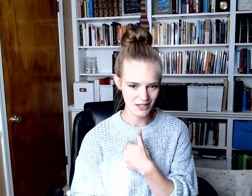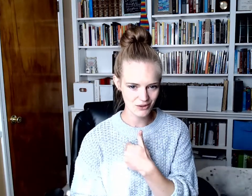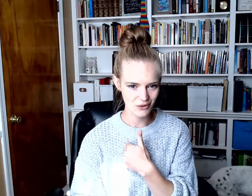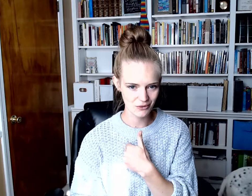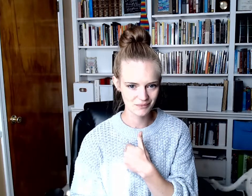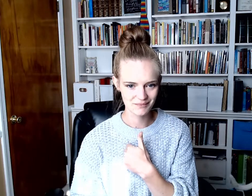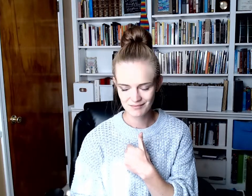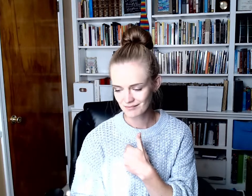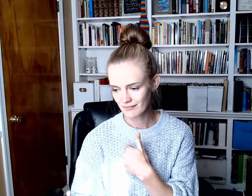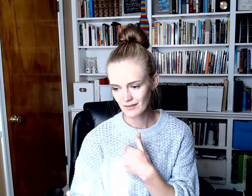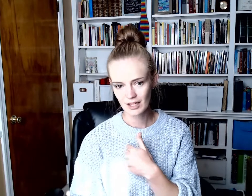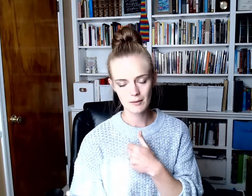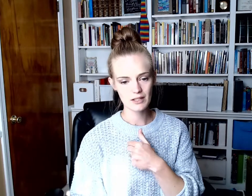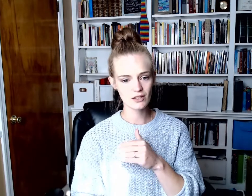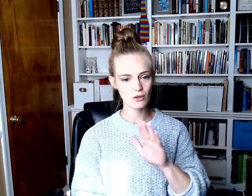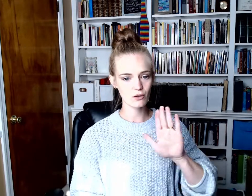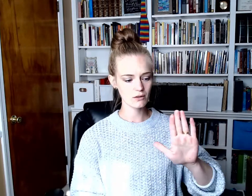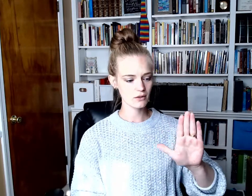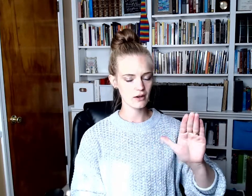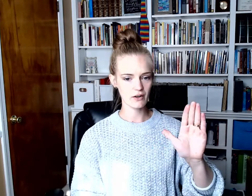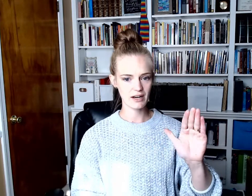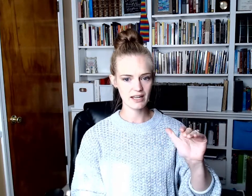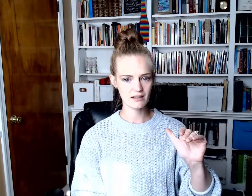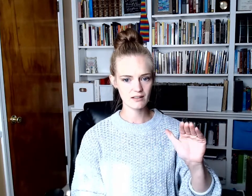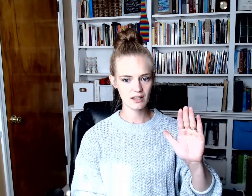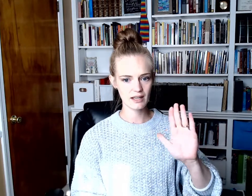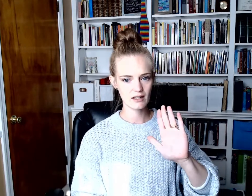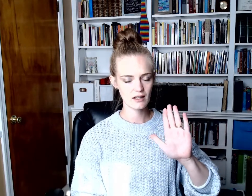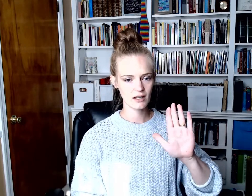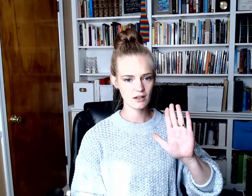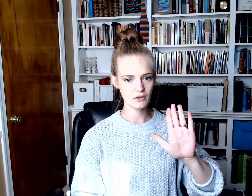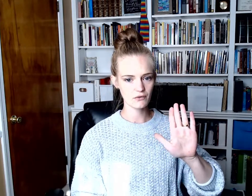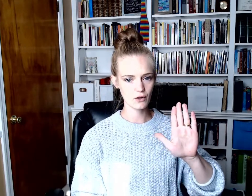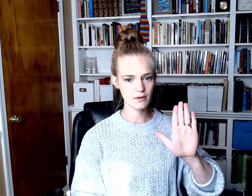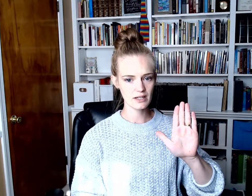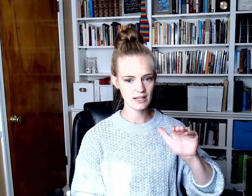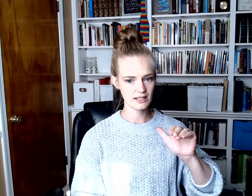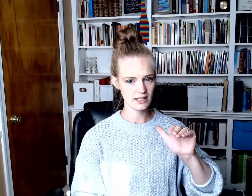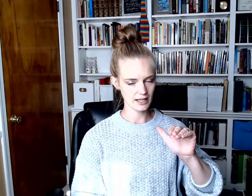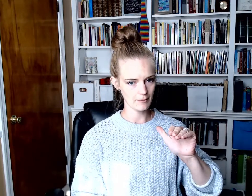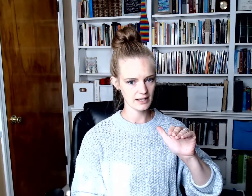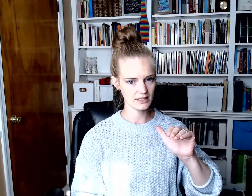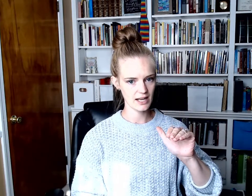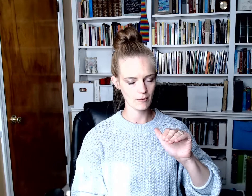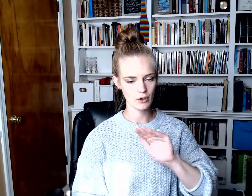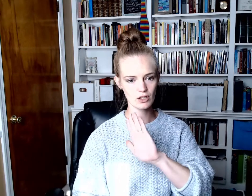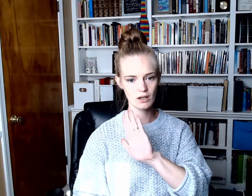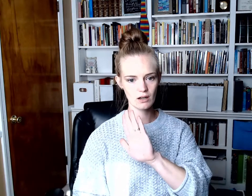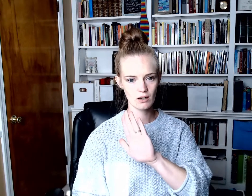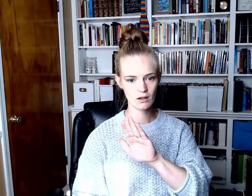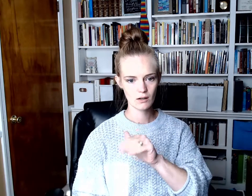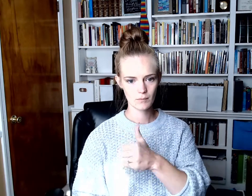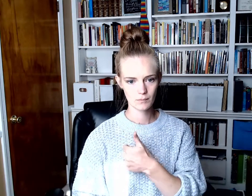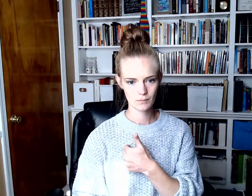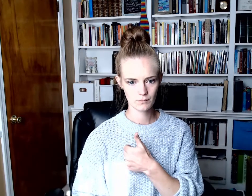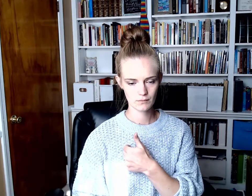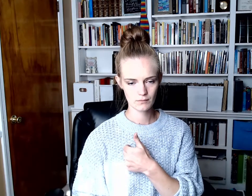soul. And soul, you have your hand, it goes forward and then cup. That's the hand motion.